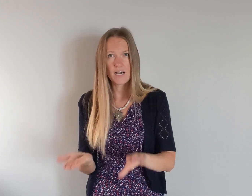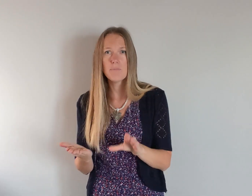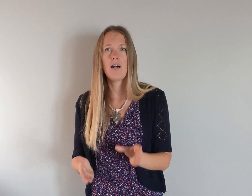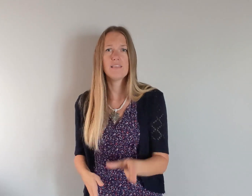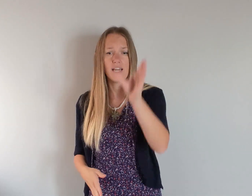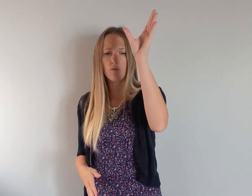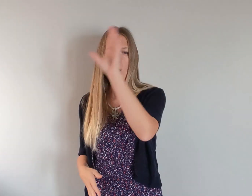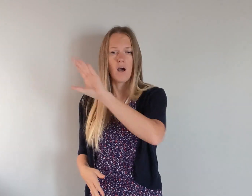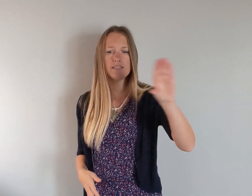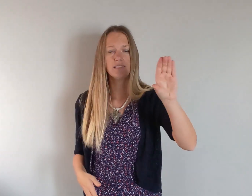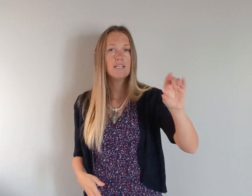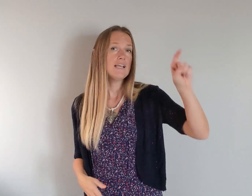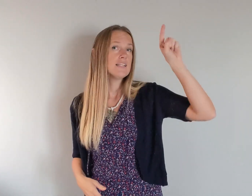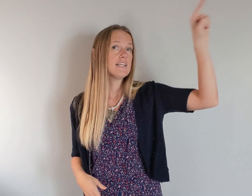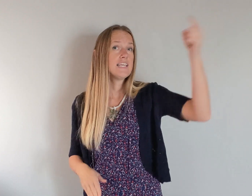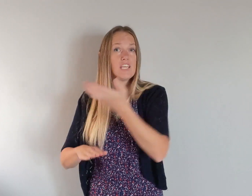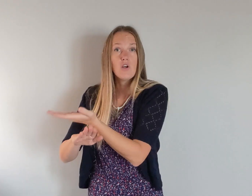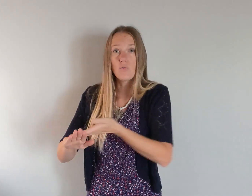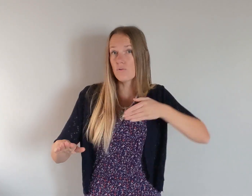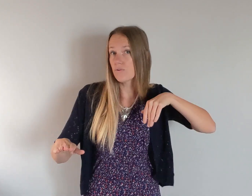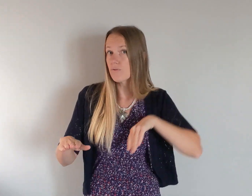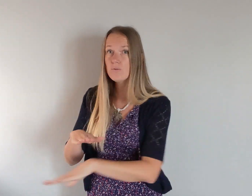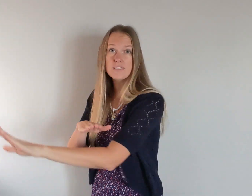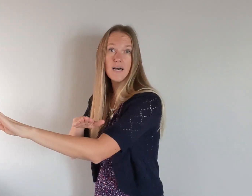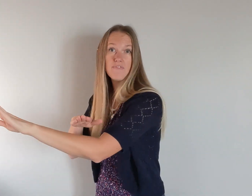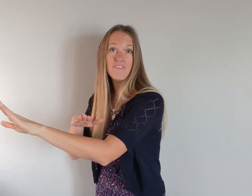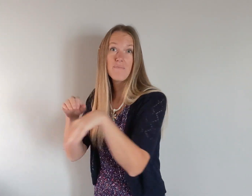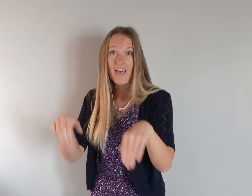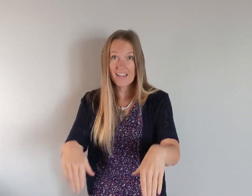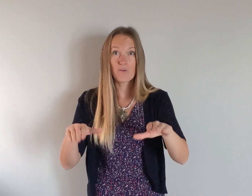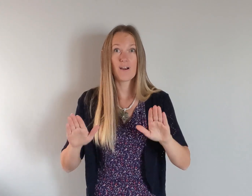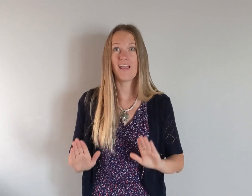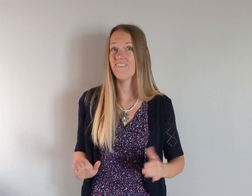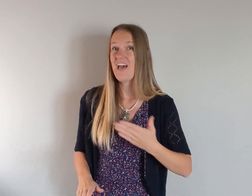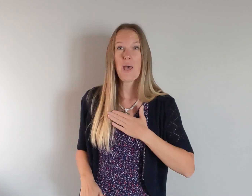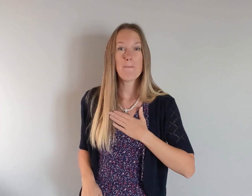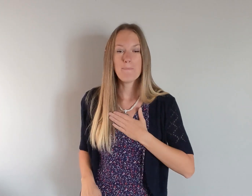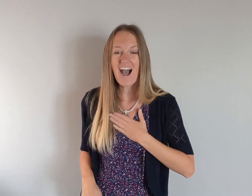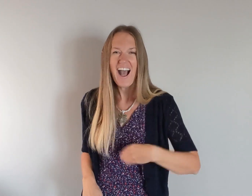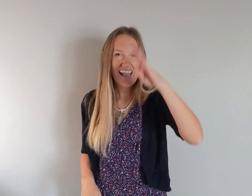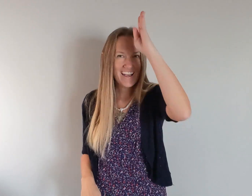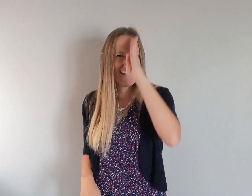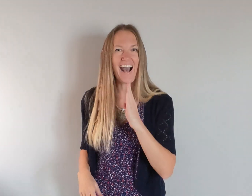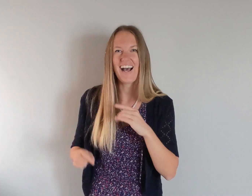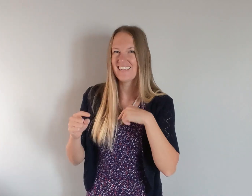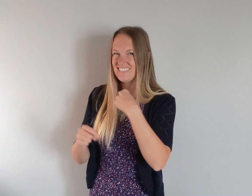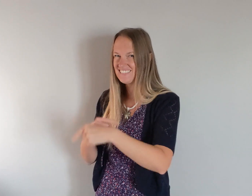up on that cross, then He rose up from that grave. My God is